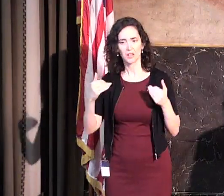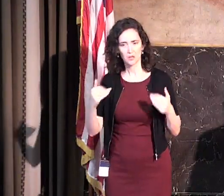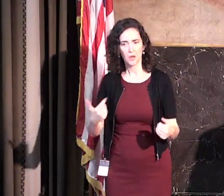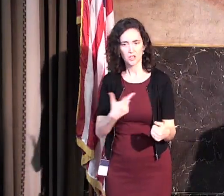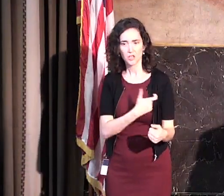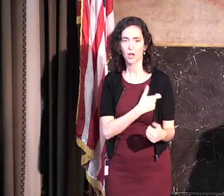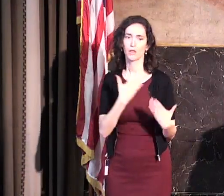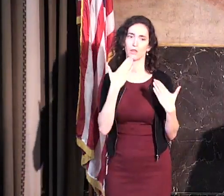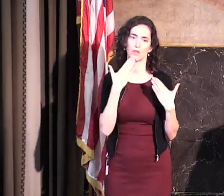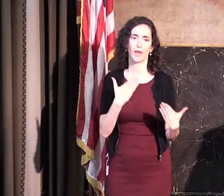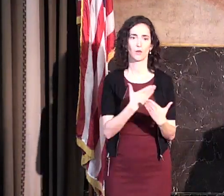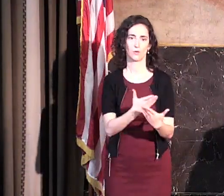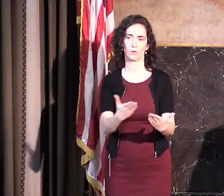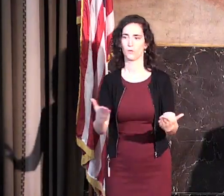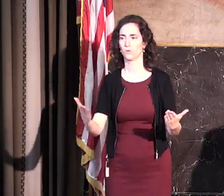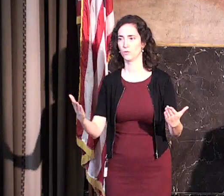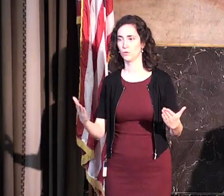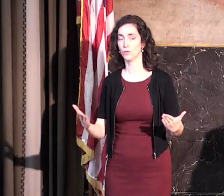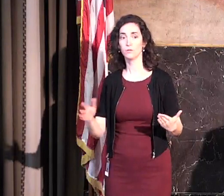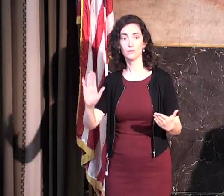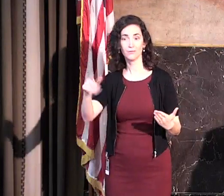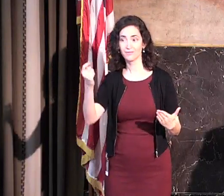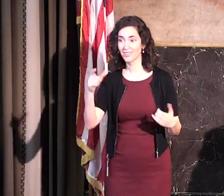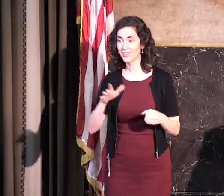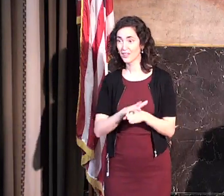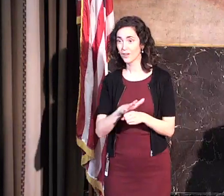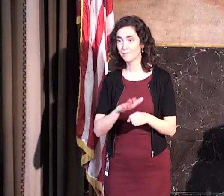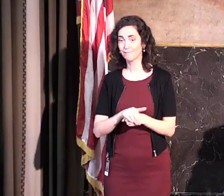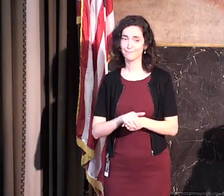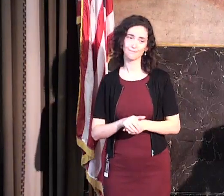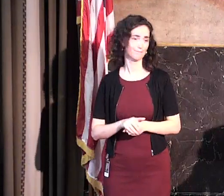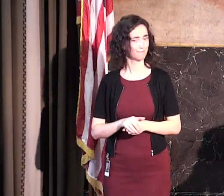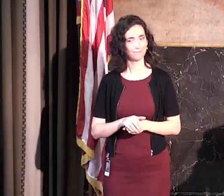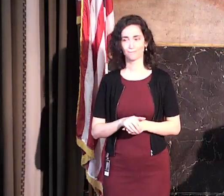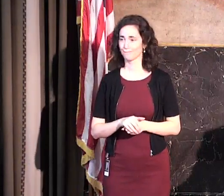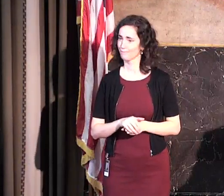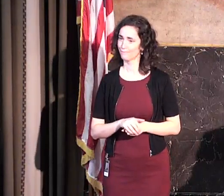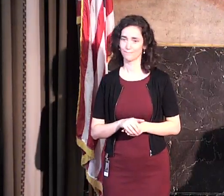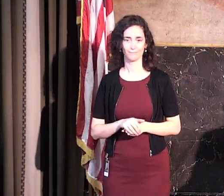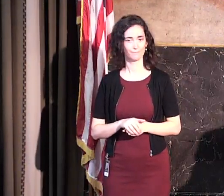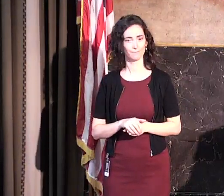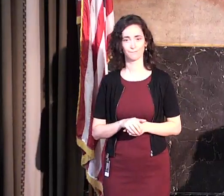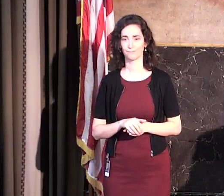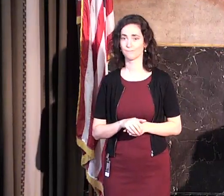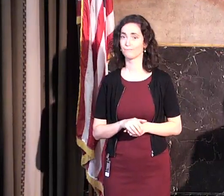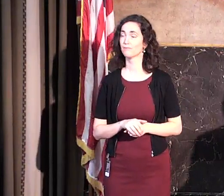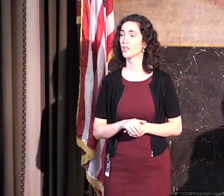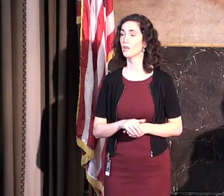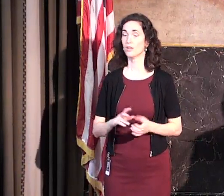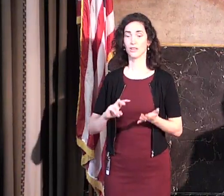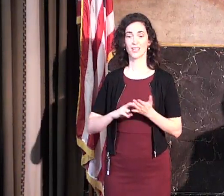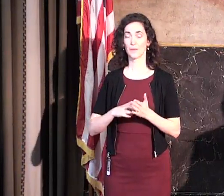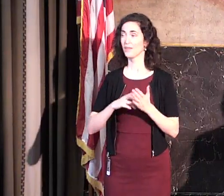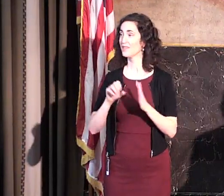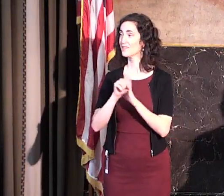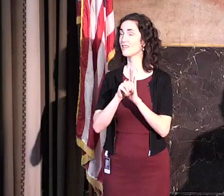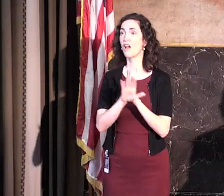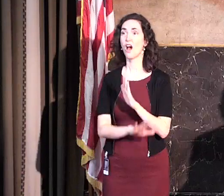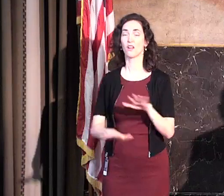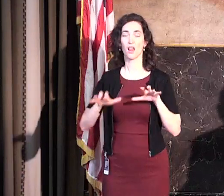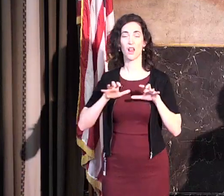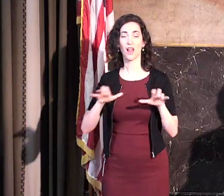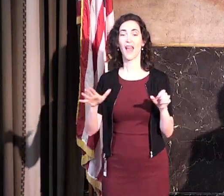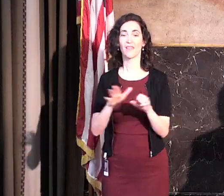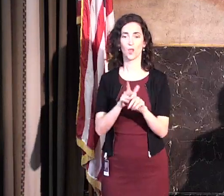that, but that's not high enough. There's not enough immunity across the state in the